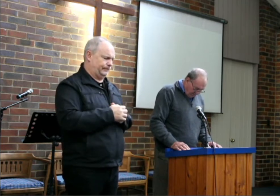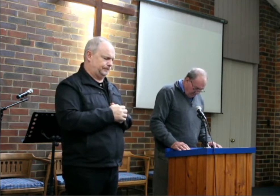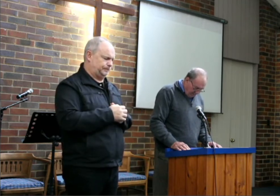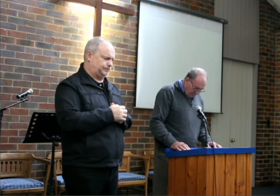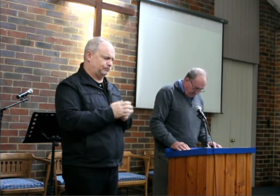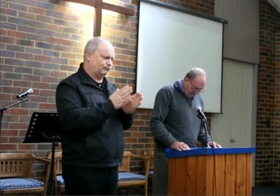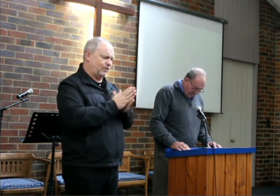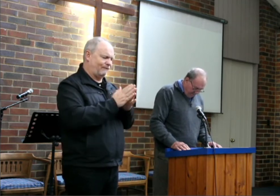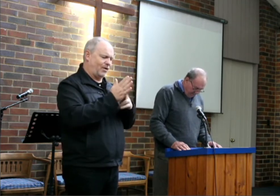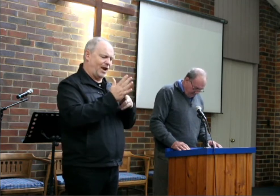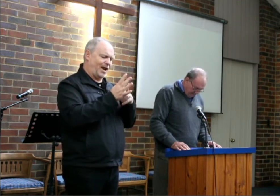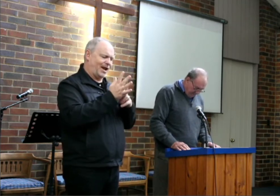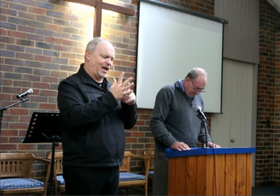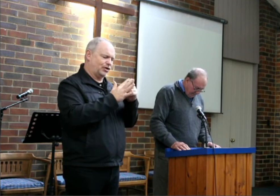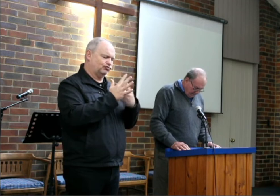We pray for Nadra,